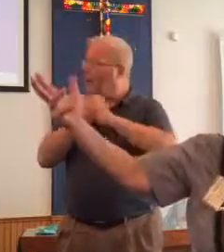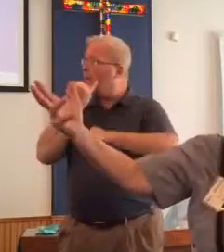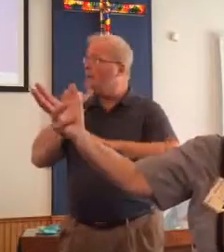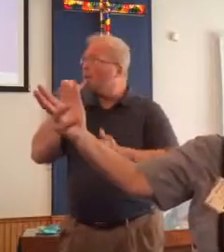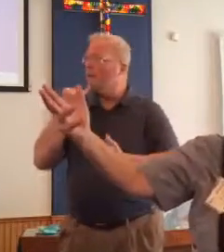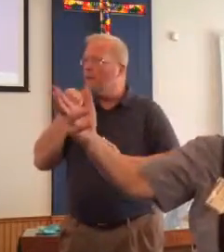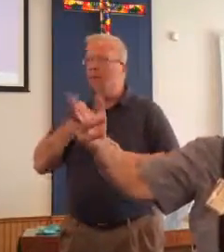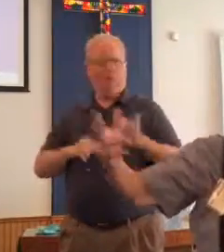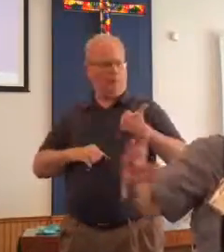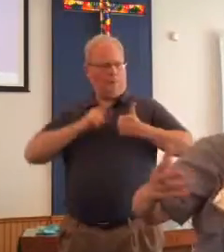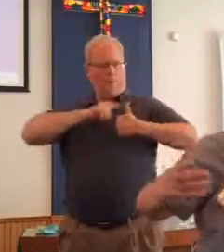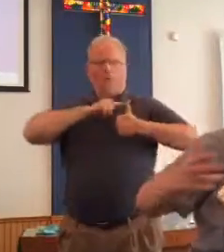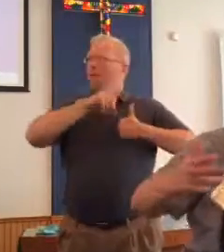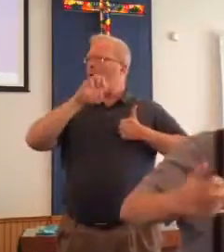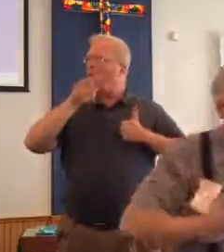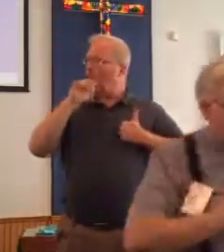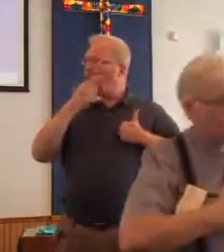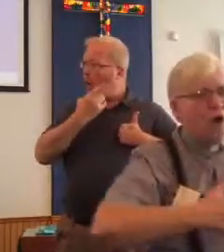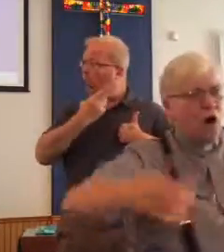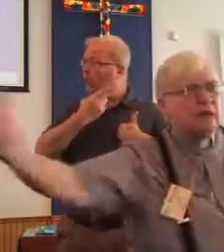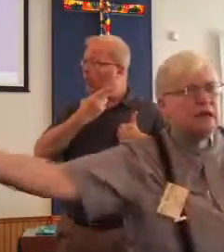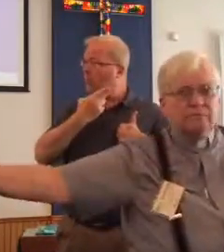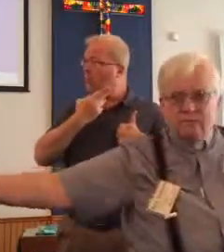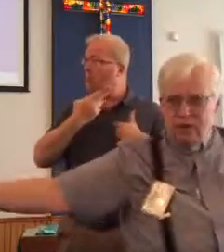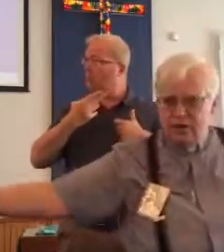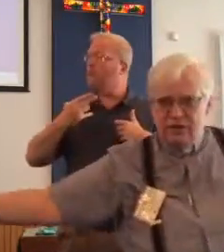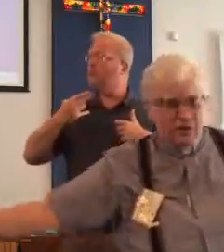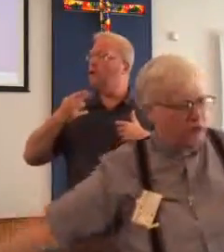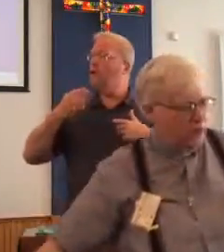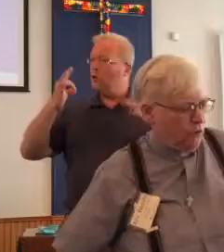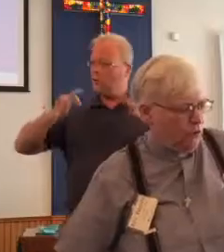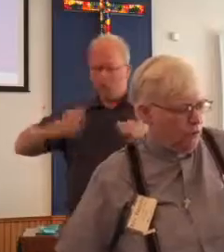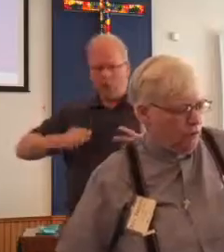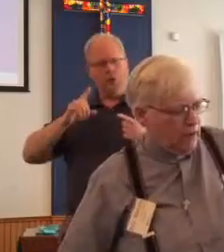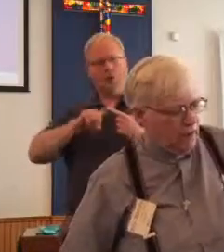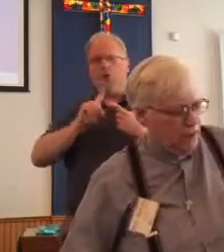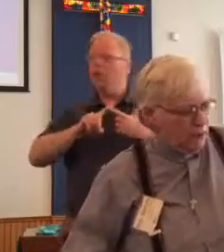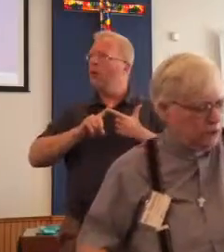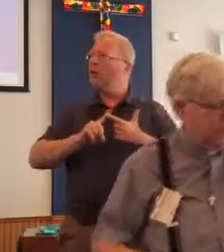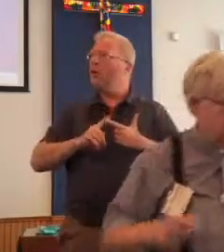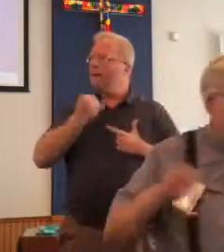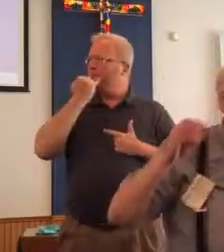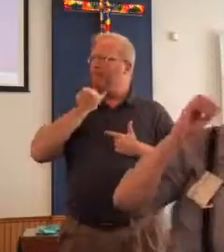Certainly, Deborah and the Hebrew army are considered heroes